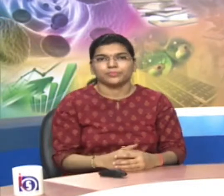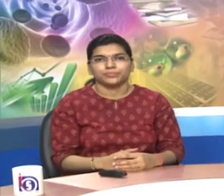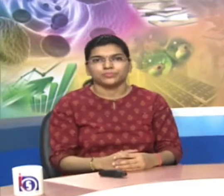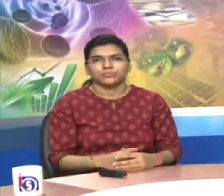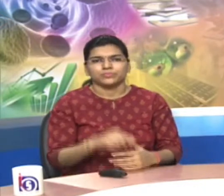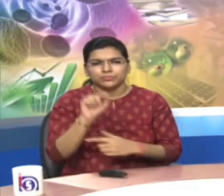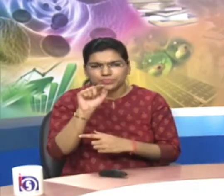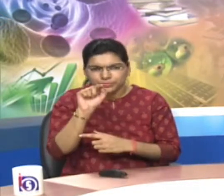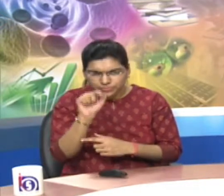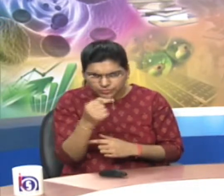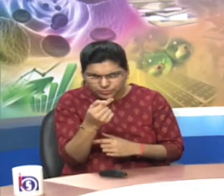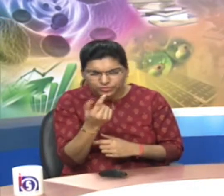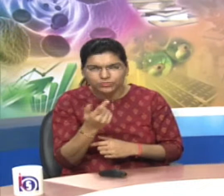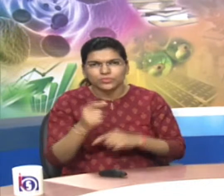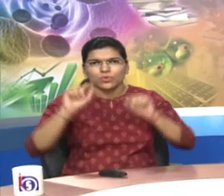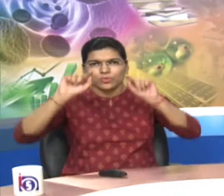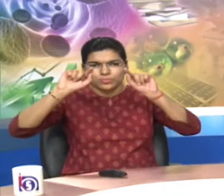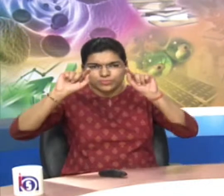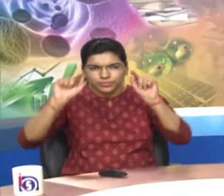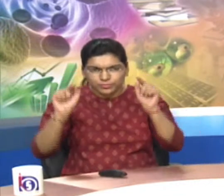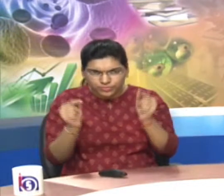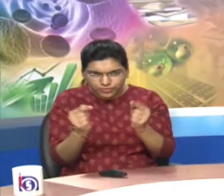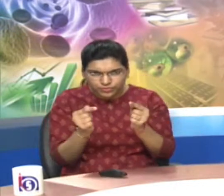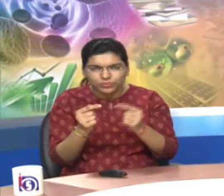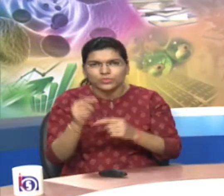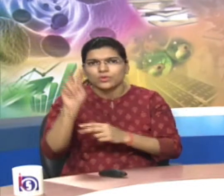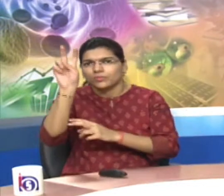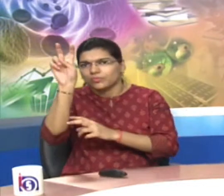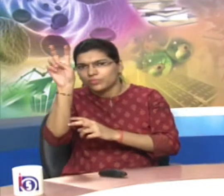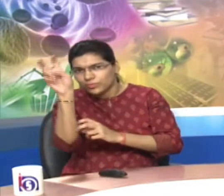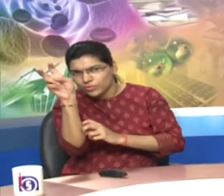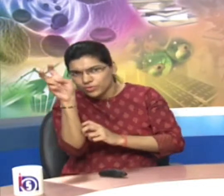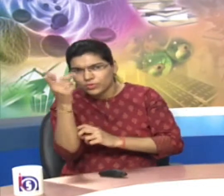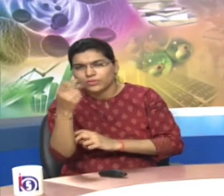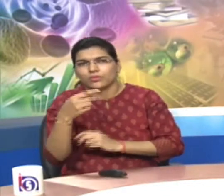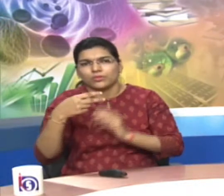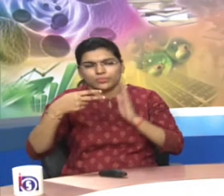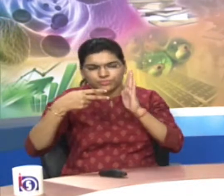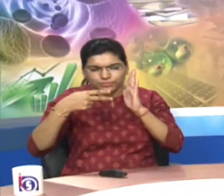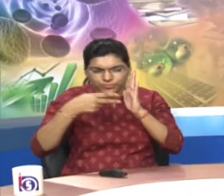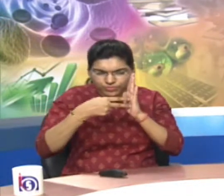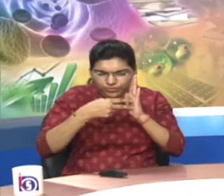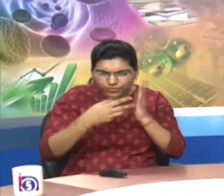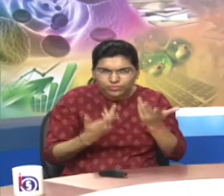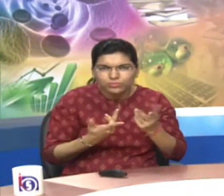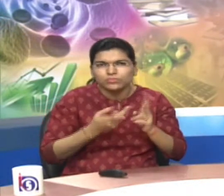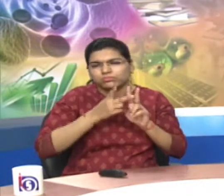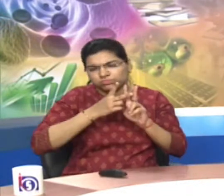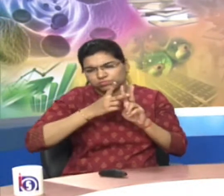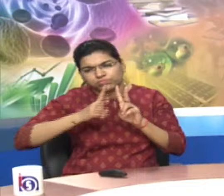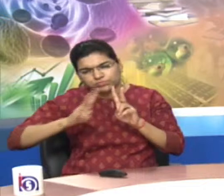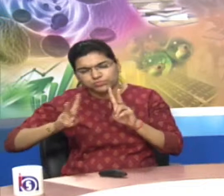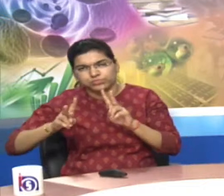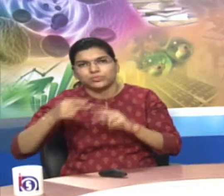The fifth point explains about the comma style. There are different styles of